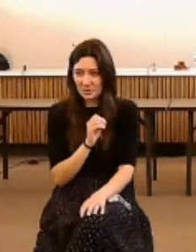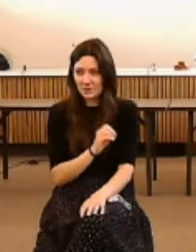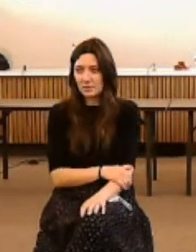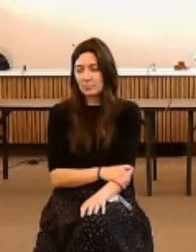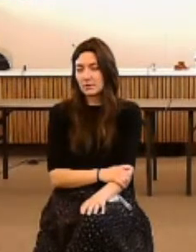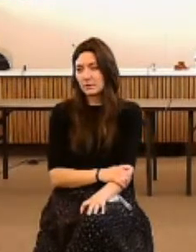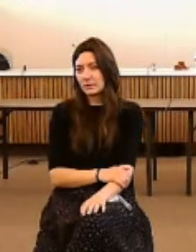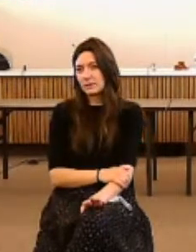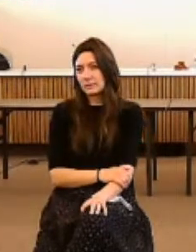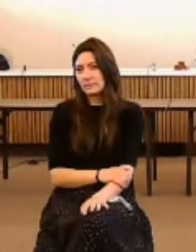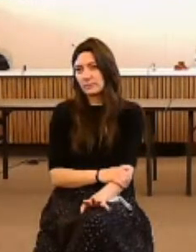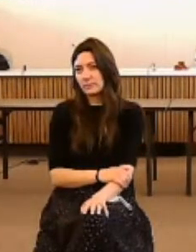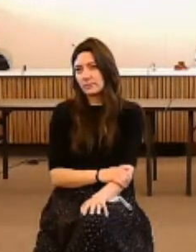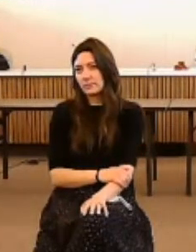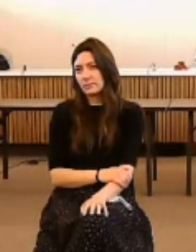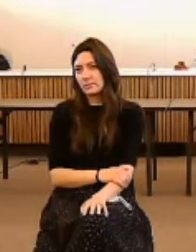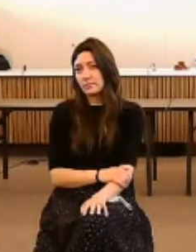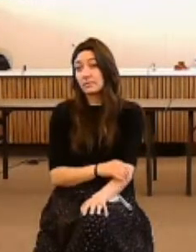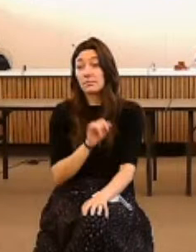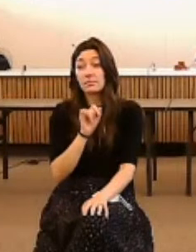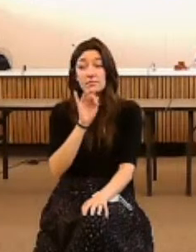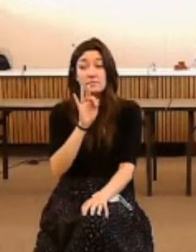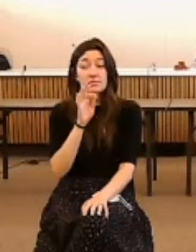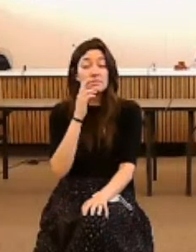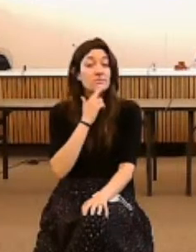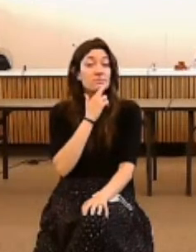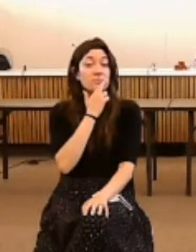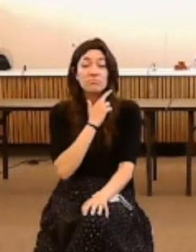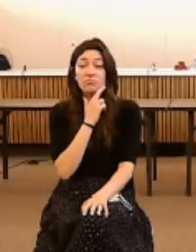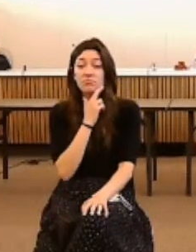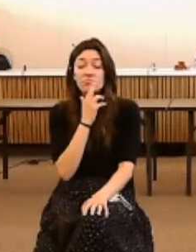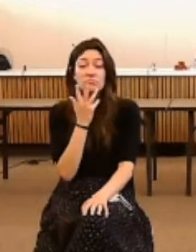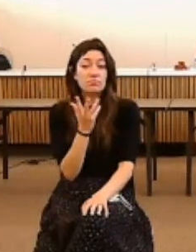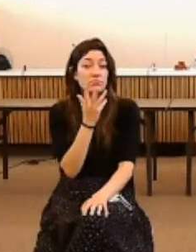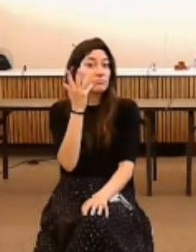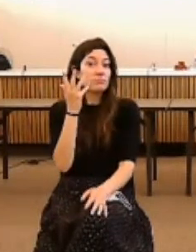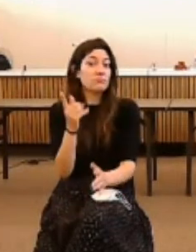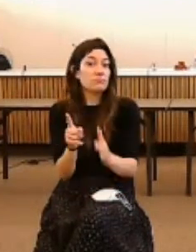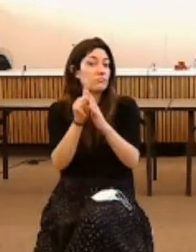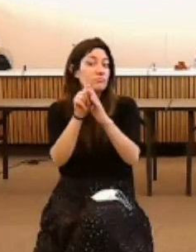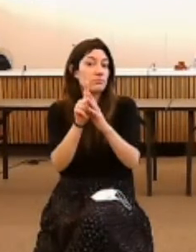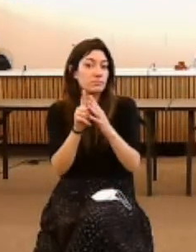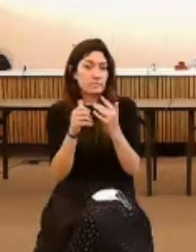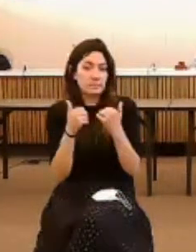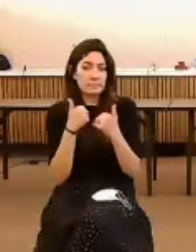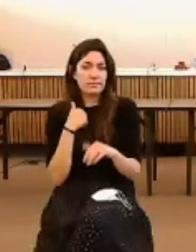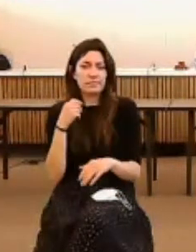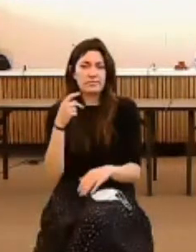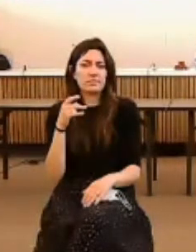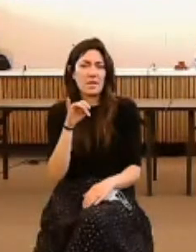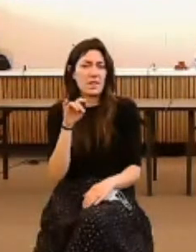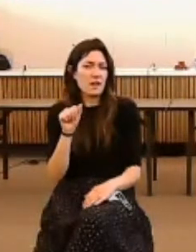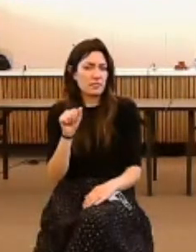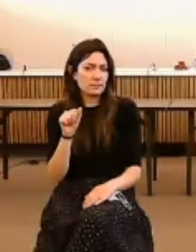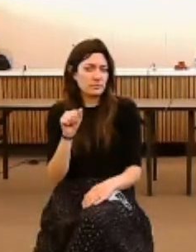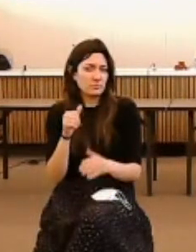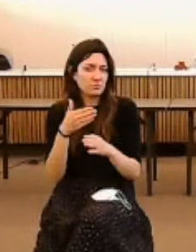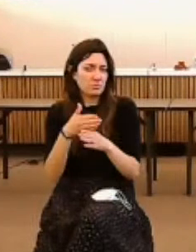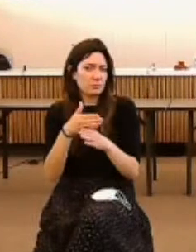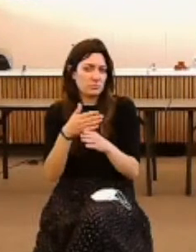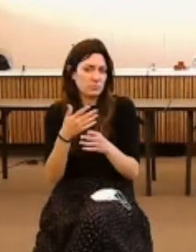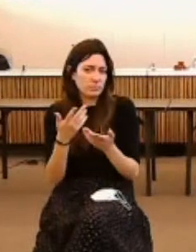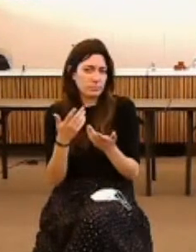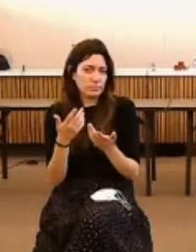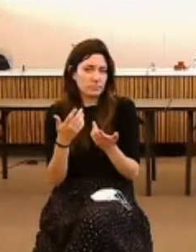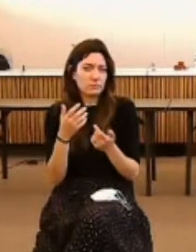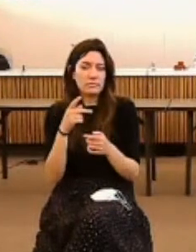now if you know, a restaurant ever, you know, there is the pizza corner. If another restaurant